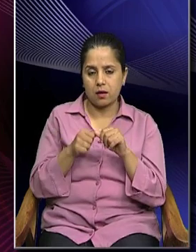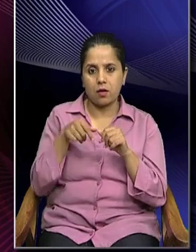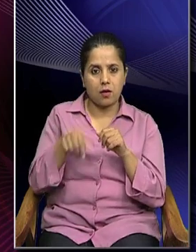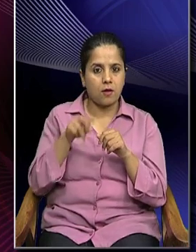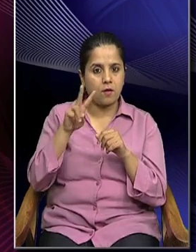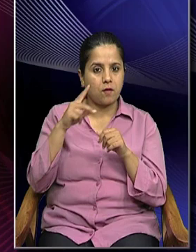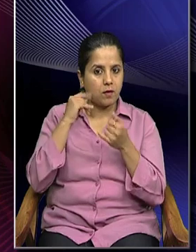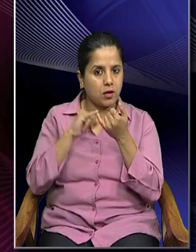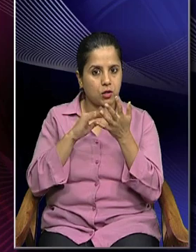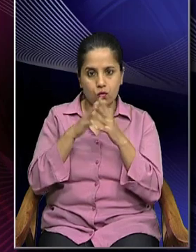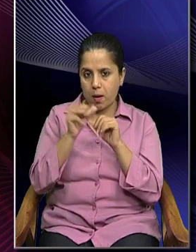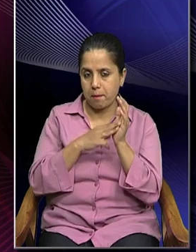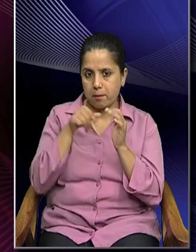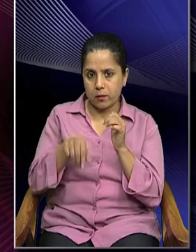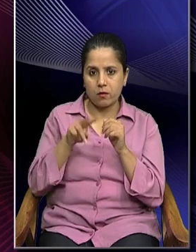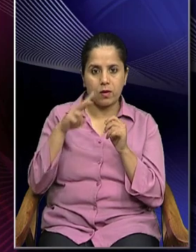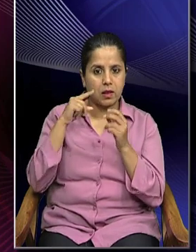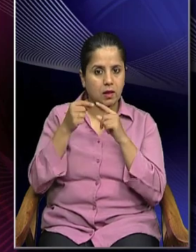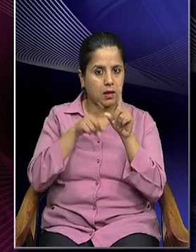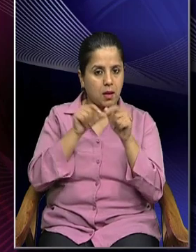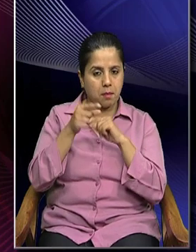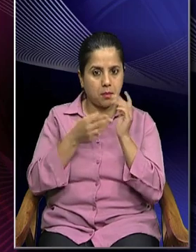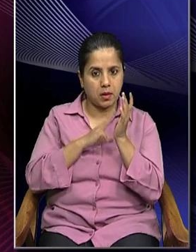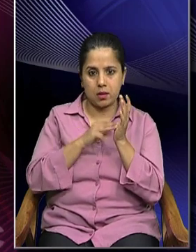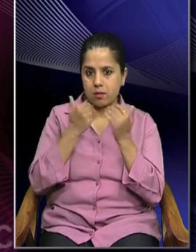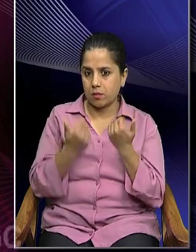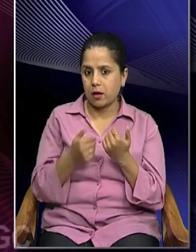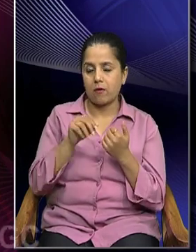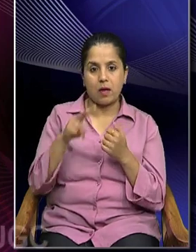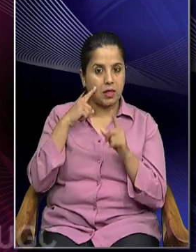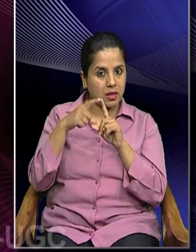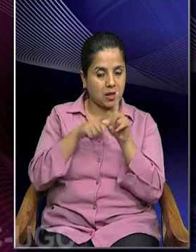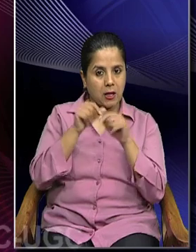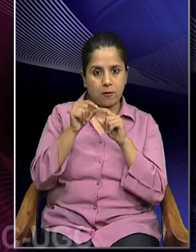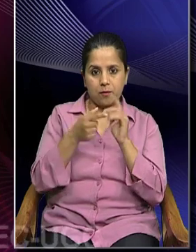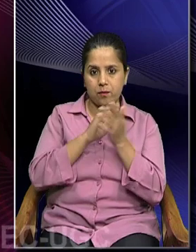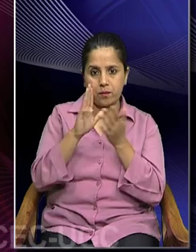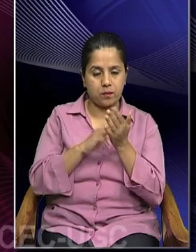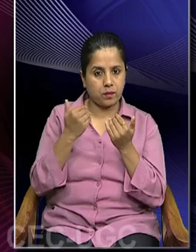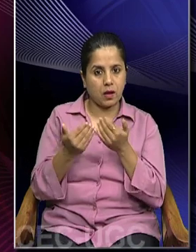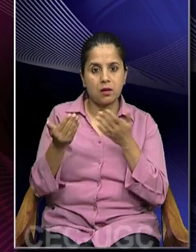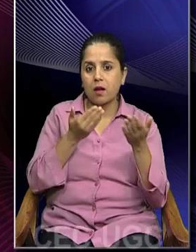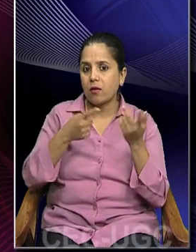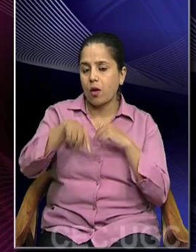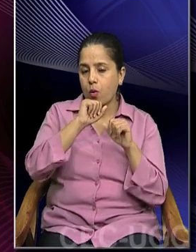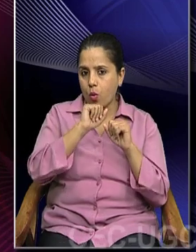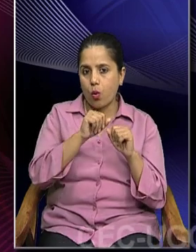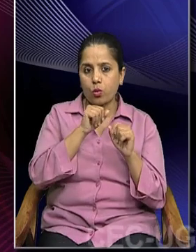Vidyapeetham. Amrita Vishwa Vidyapeetham uses the service learning